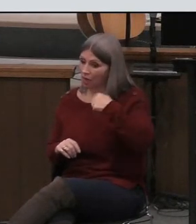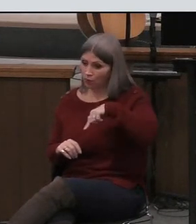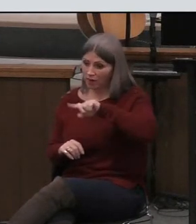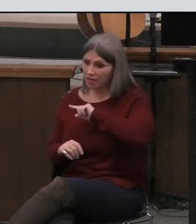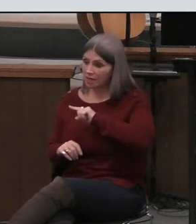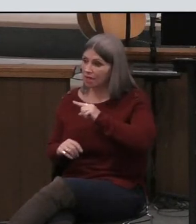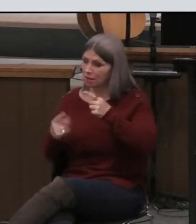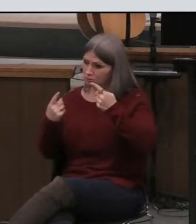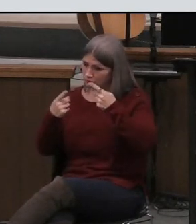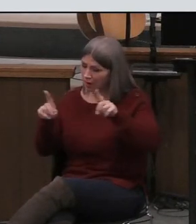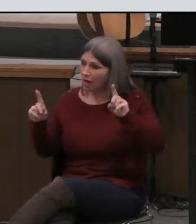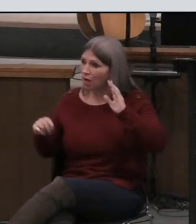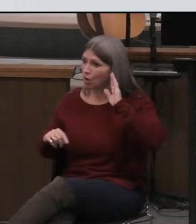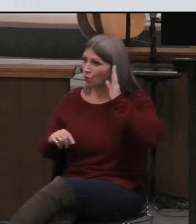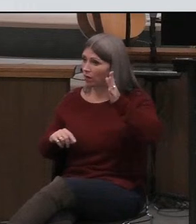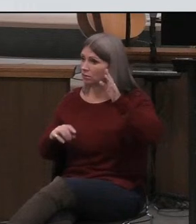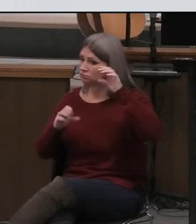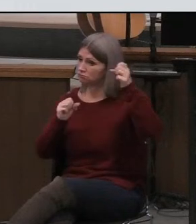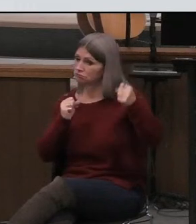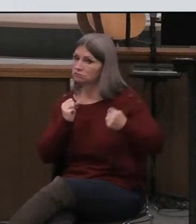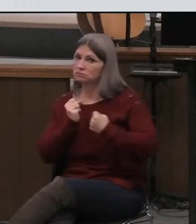in vain."